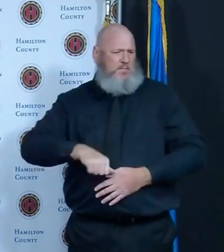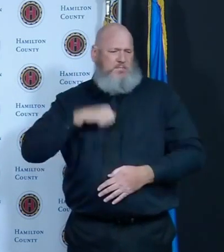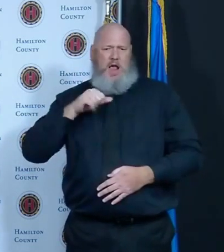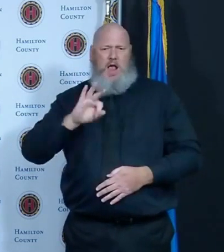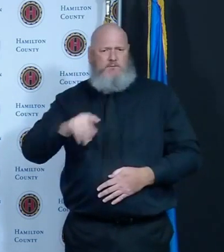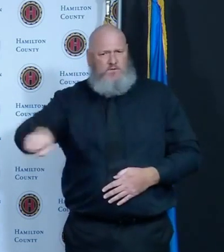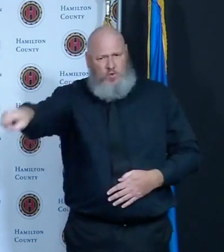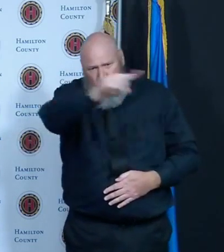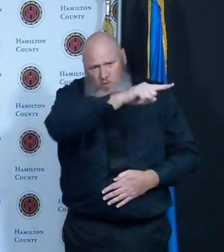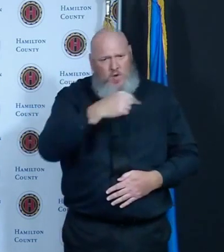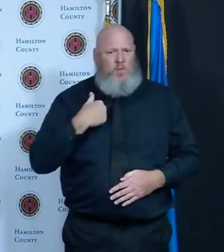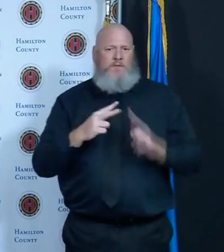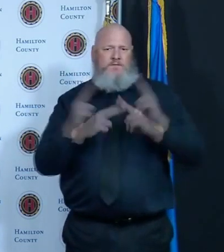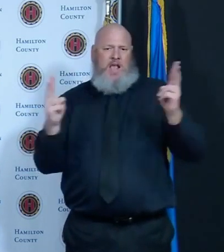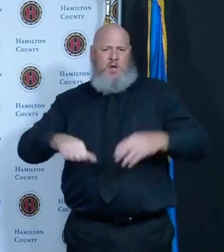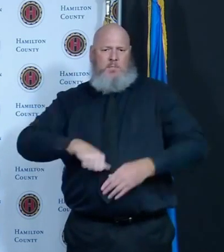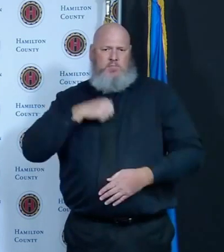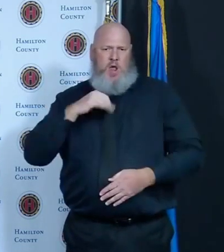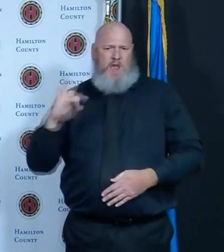Monday.